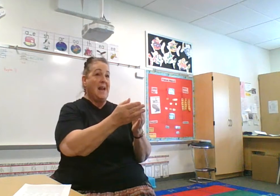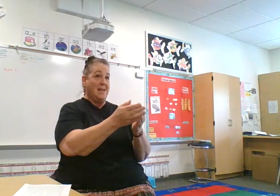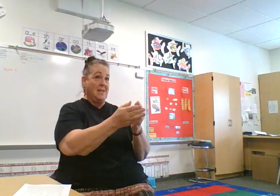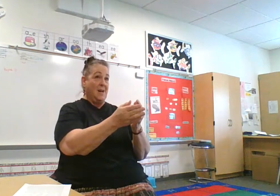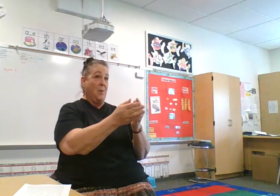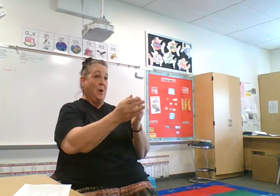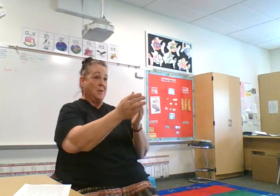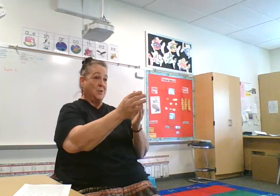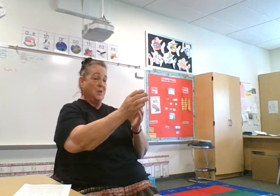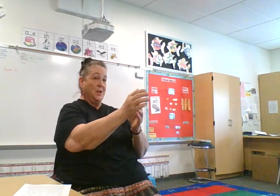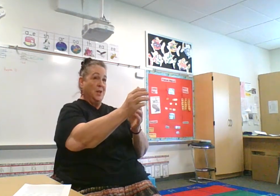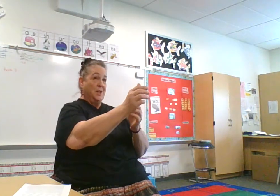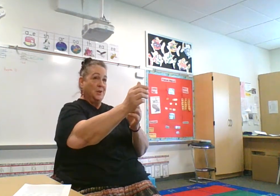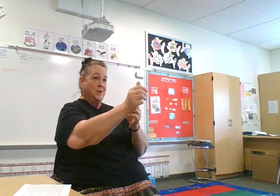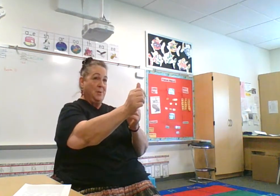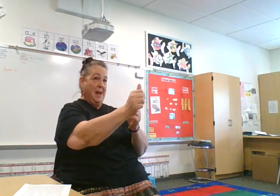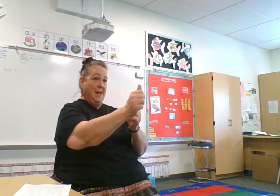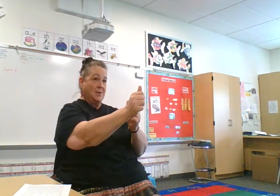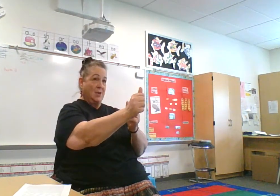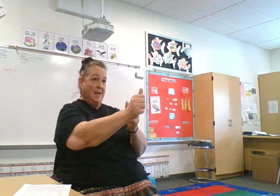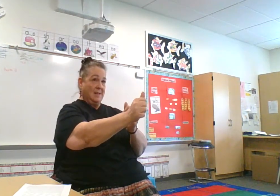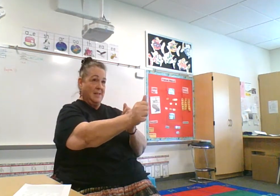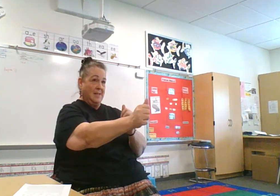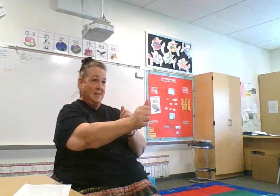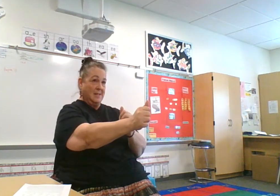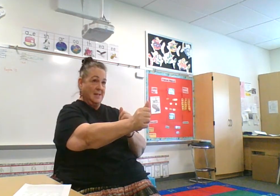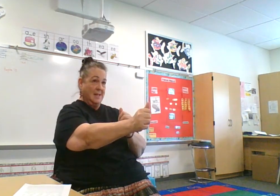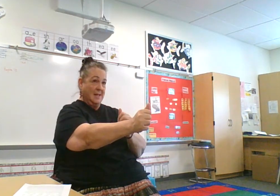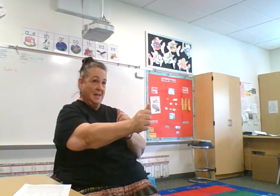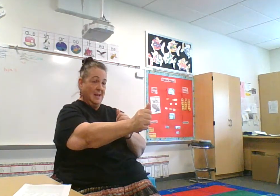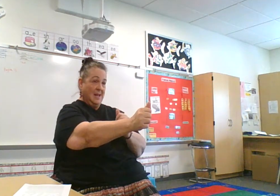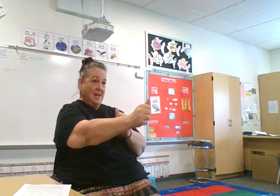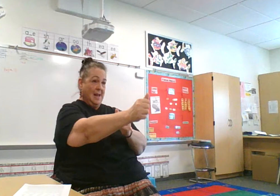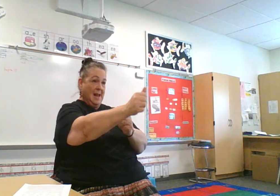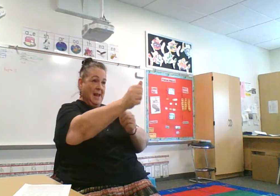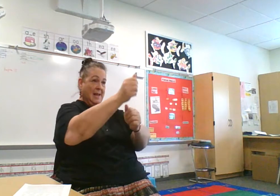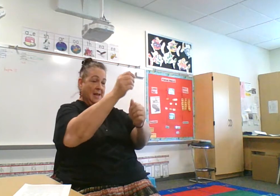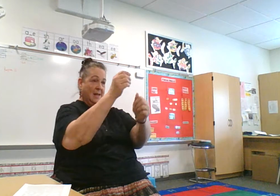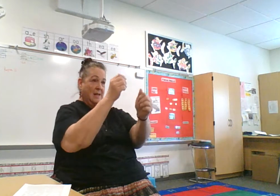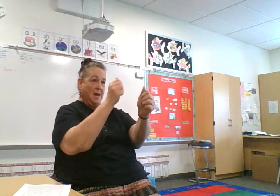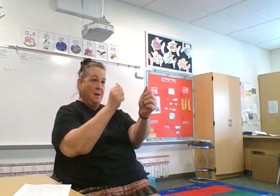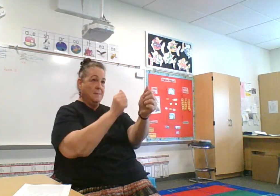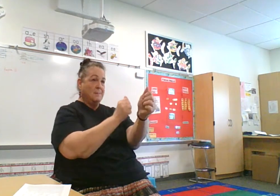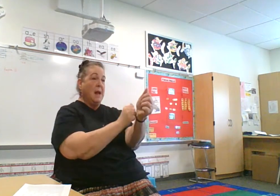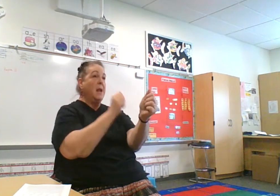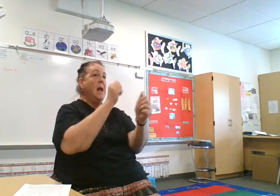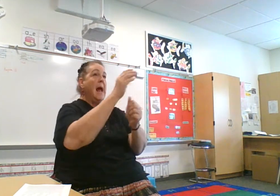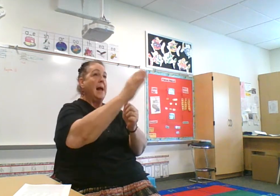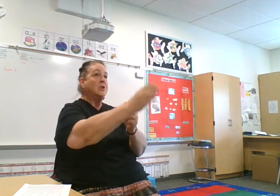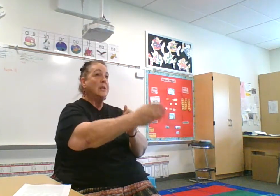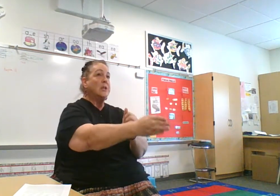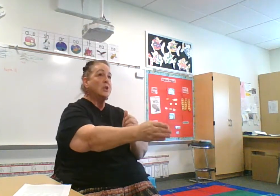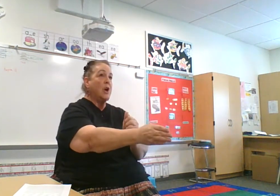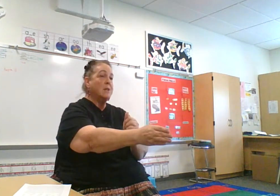Behind, watch. Two hands are like this, and it comes behind. Actually, it starts as a